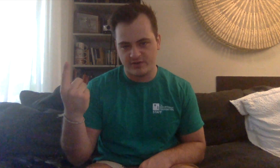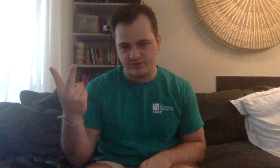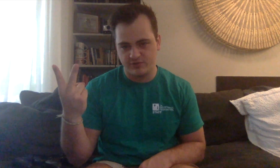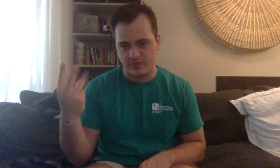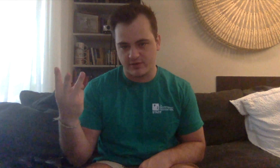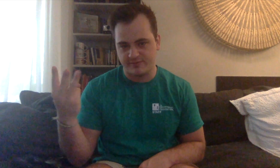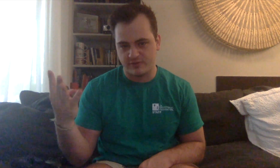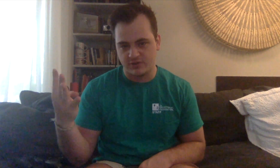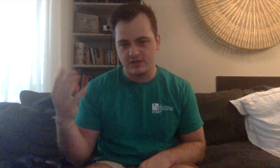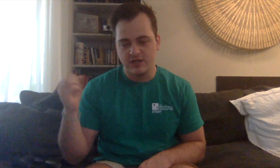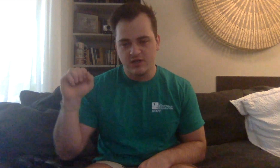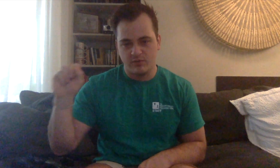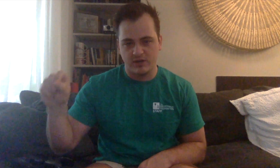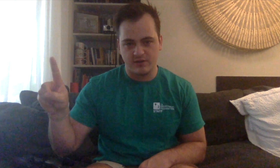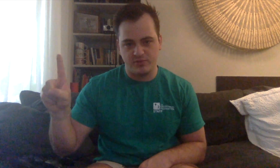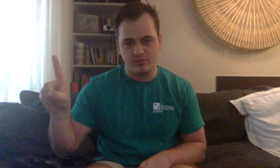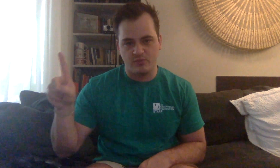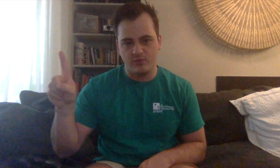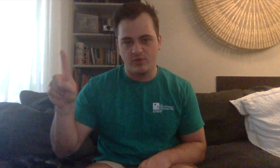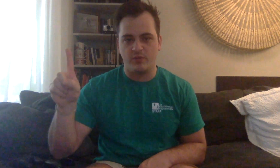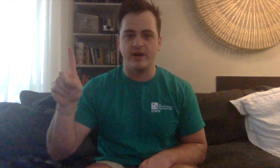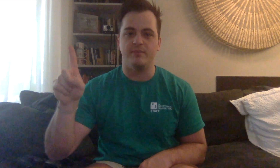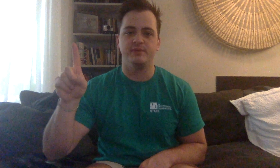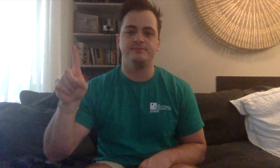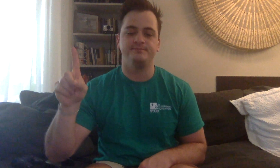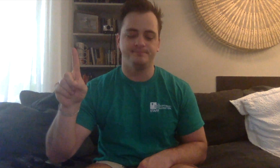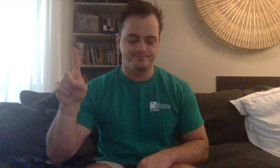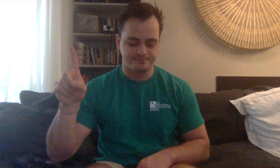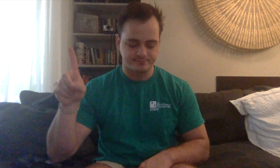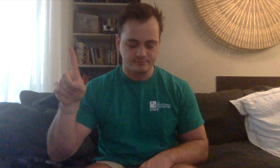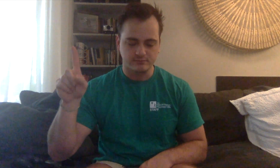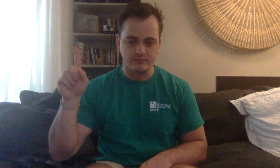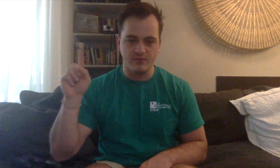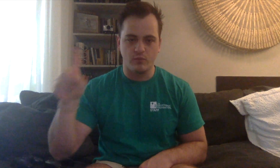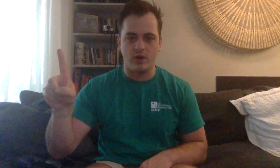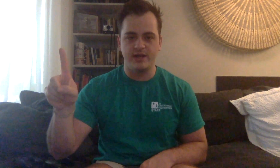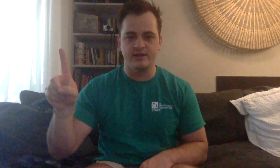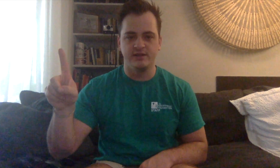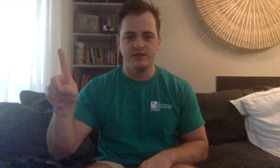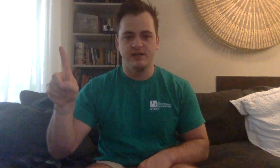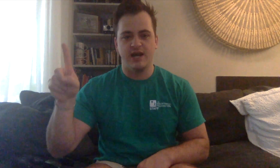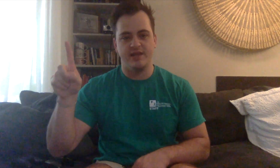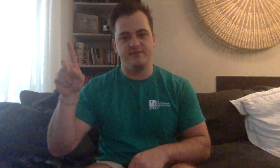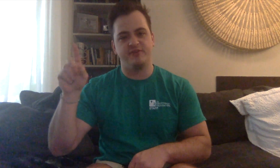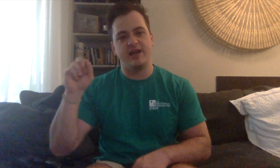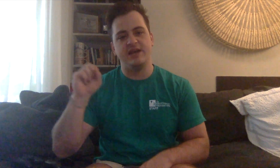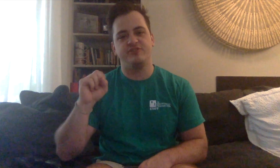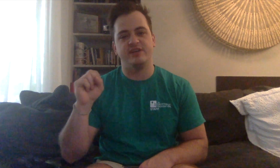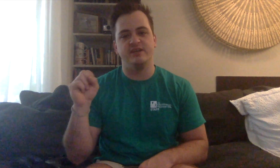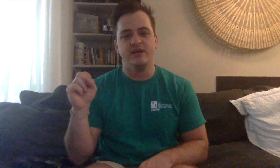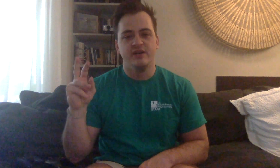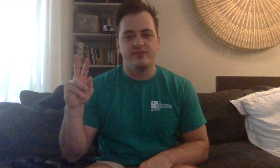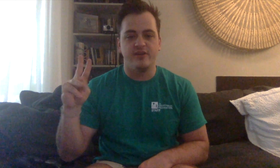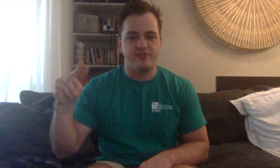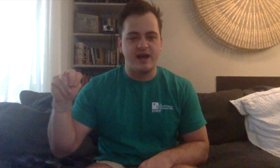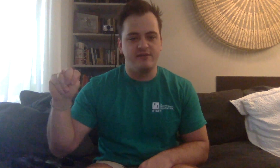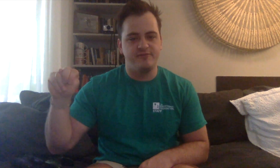2, 3, 4, we're going to put the 1 up. 1, and then for nation, so the sign